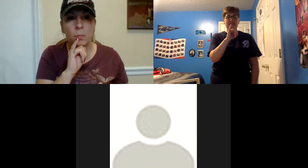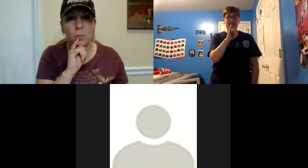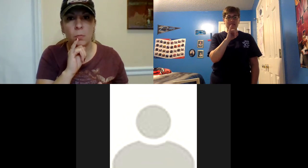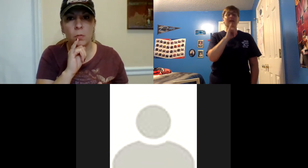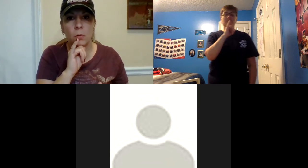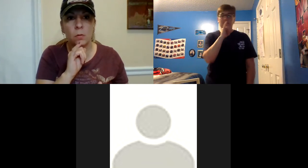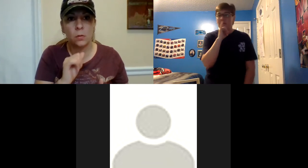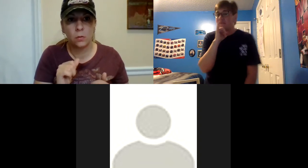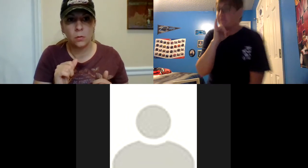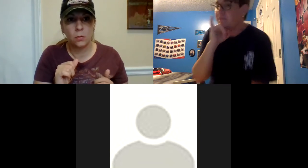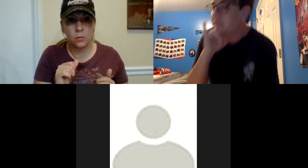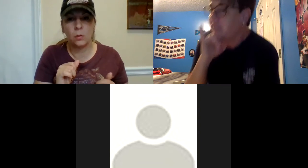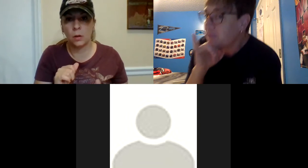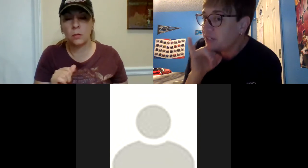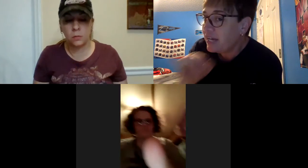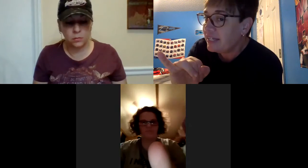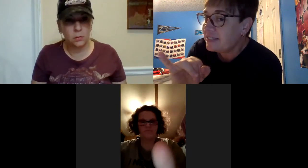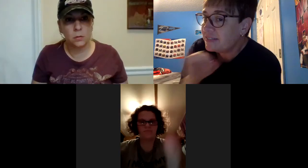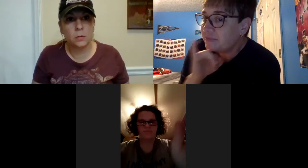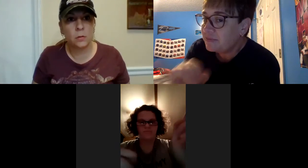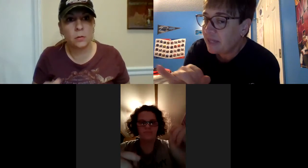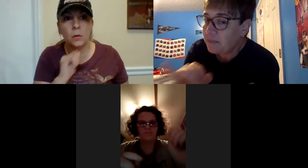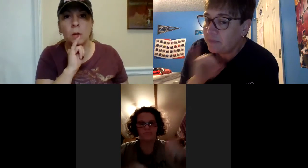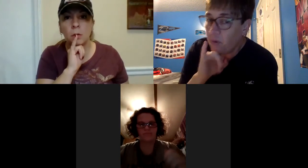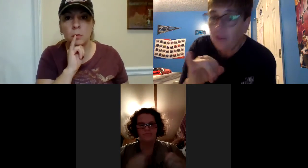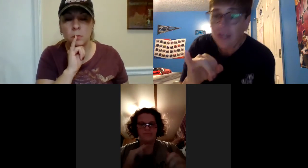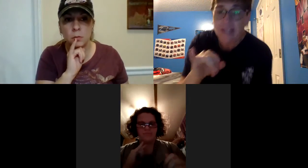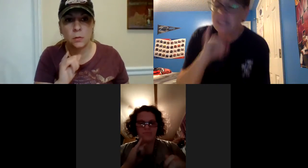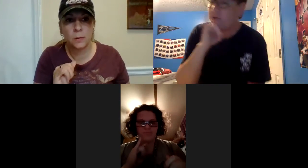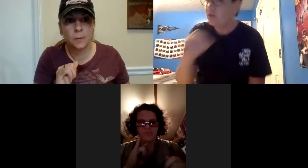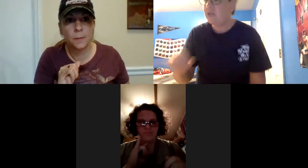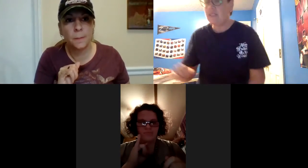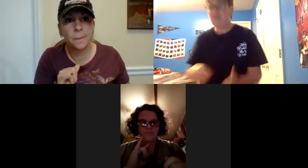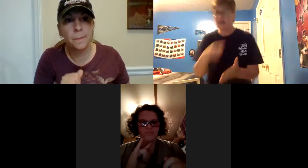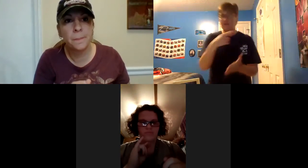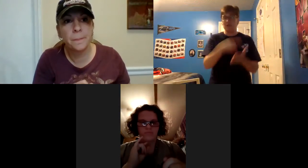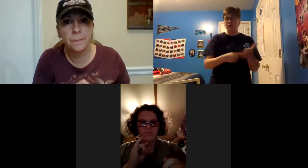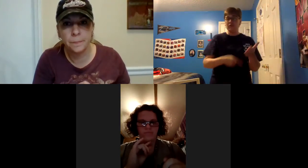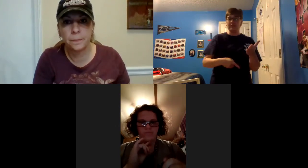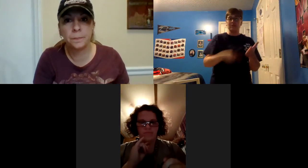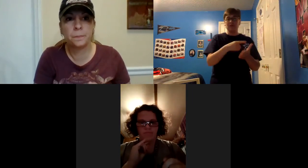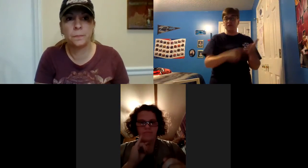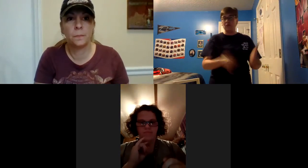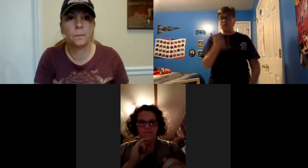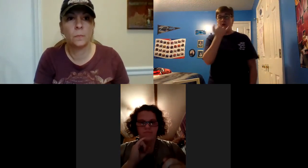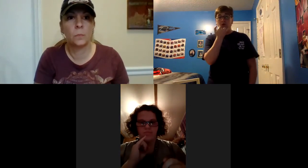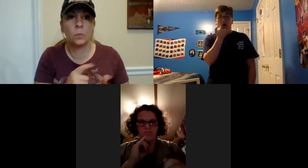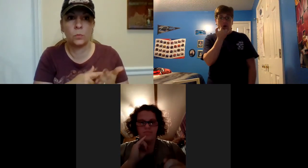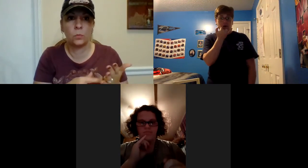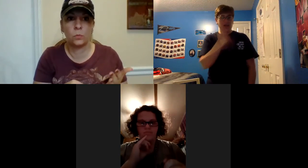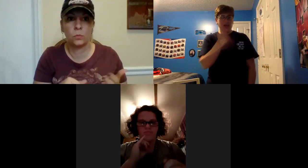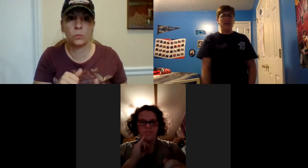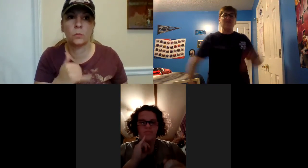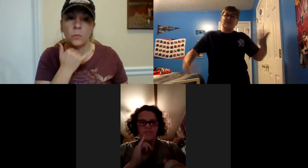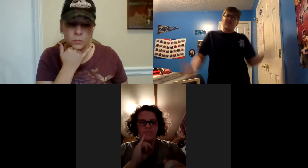up. Yep, see that is, yep. Okay. Or like I said, or you can leave it out. You can simply do what